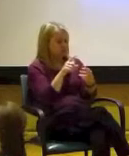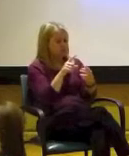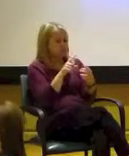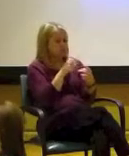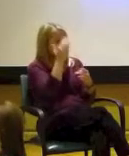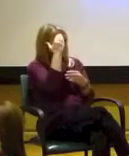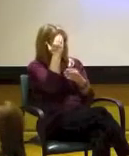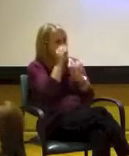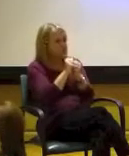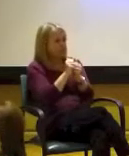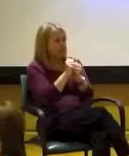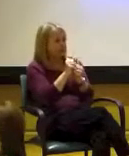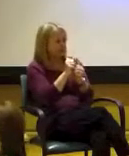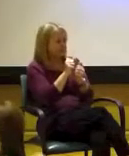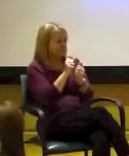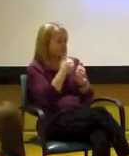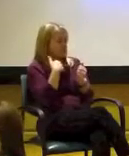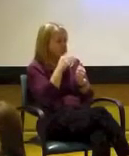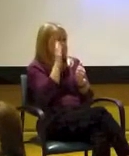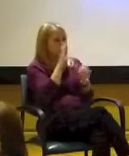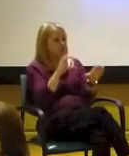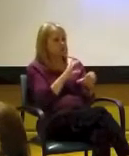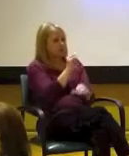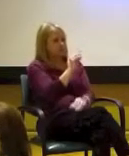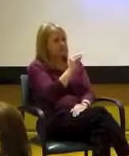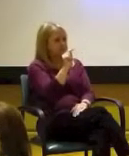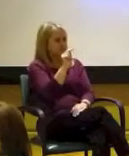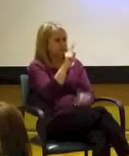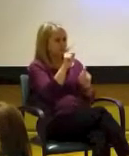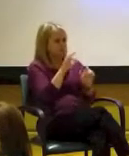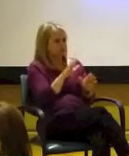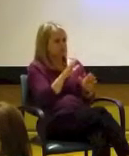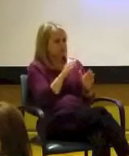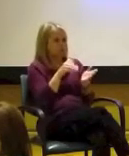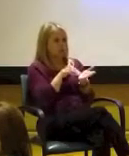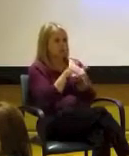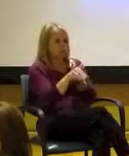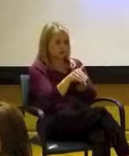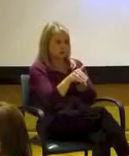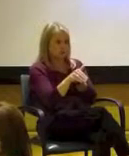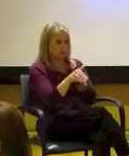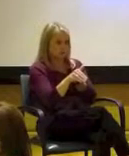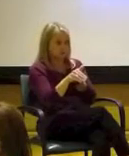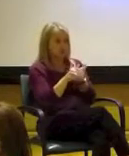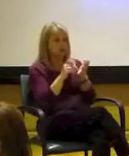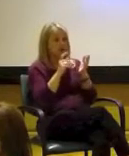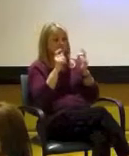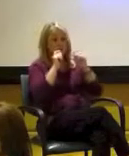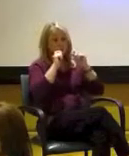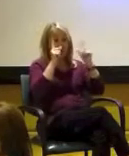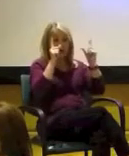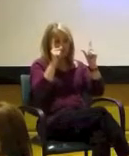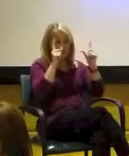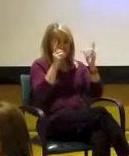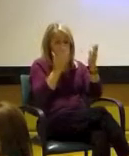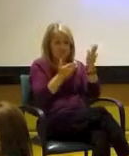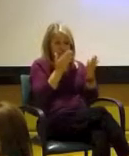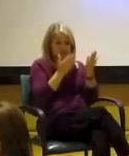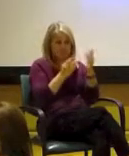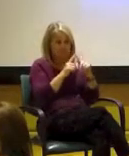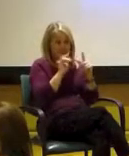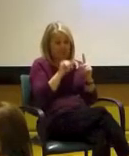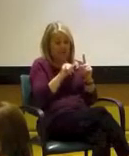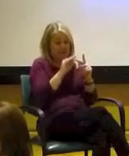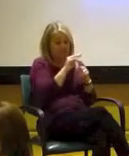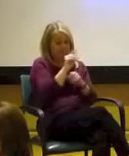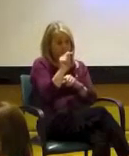If you're familiar with clinic, you know that we do the manual muscle test a lot. And surprising, that is very reproducible.